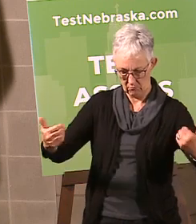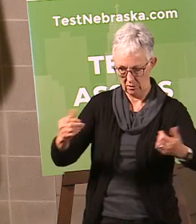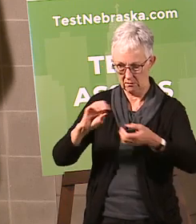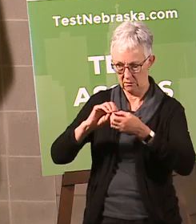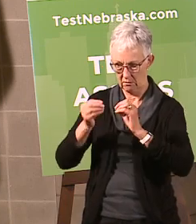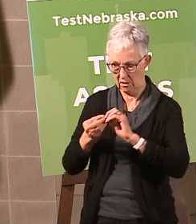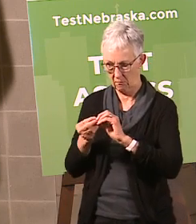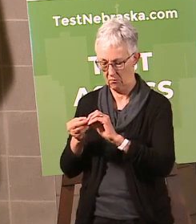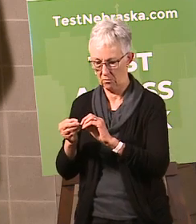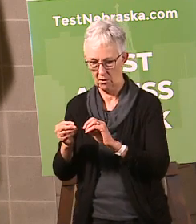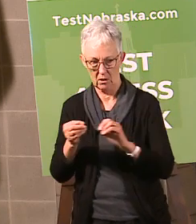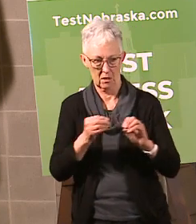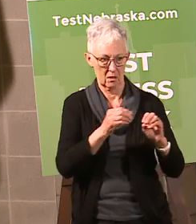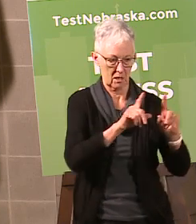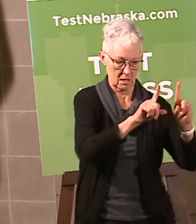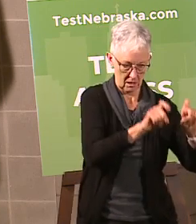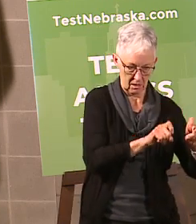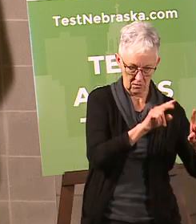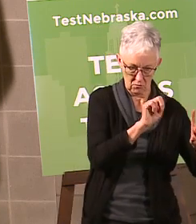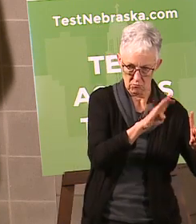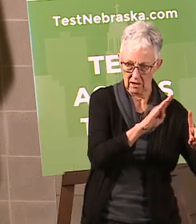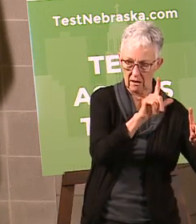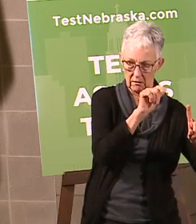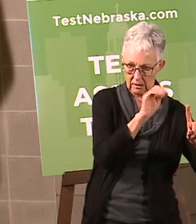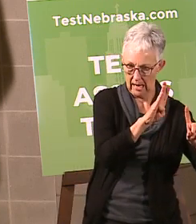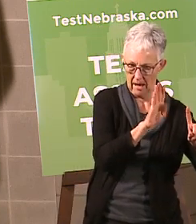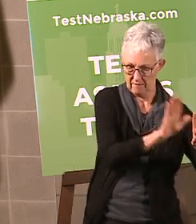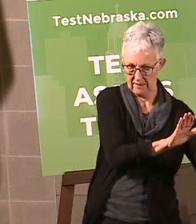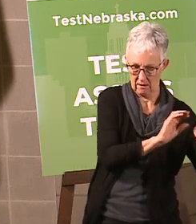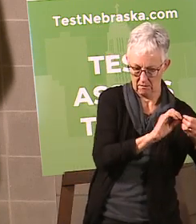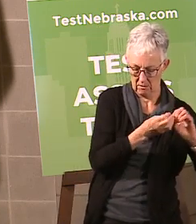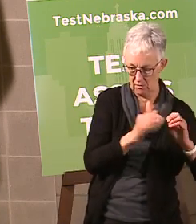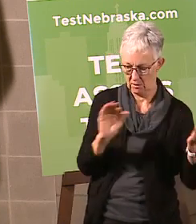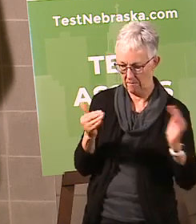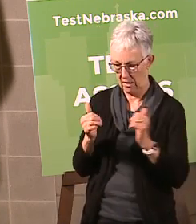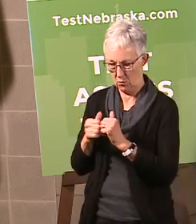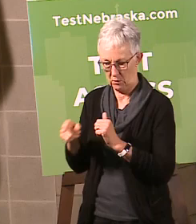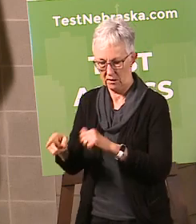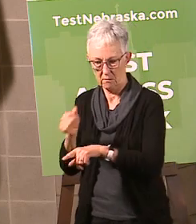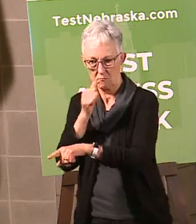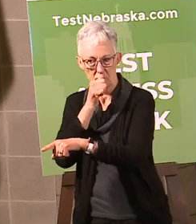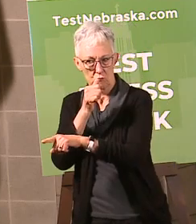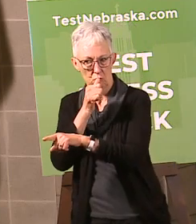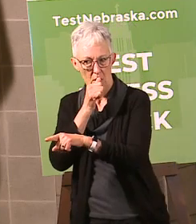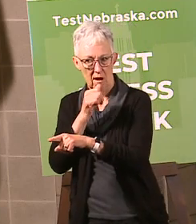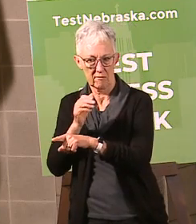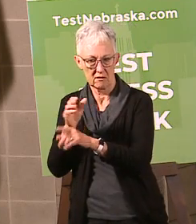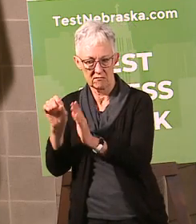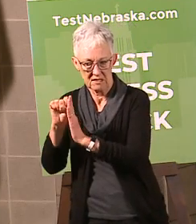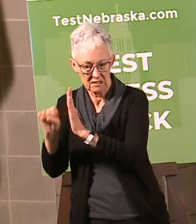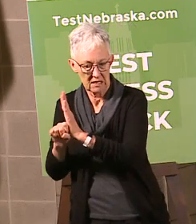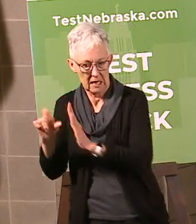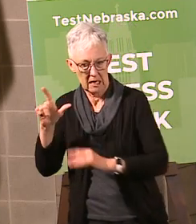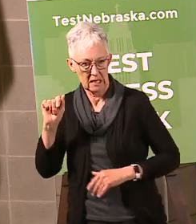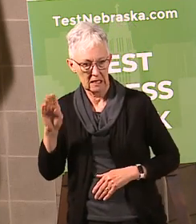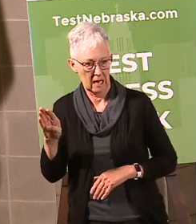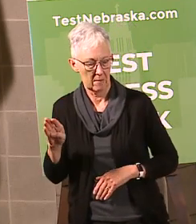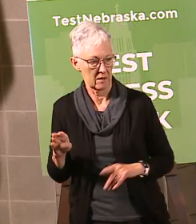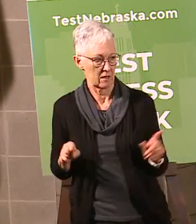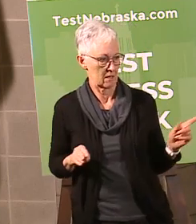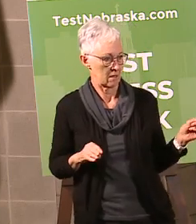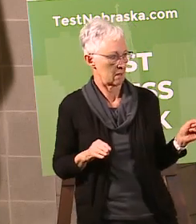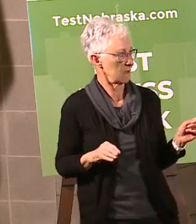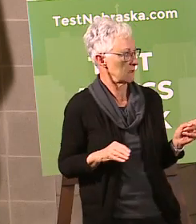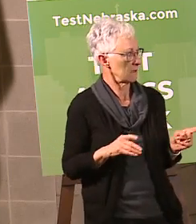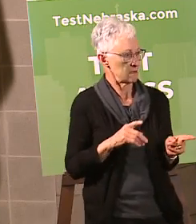the non-Test Nebraska? We can certainly consider that. What we're more likely to do, what you're going to see starting tonight, is that